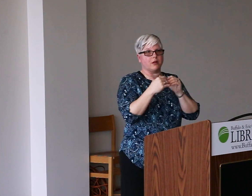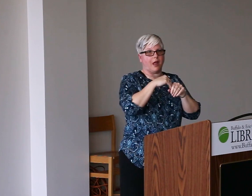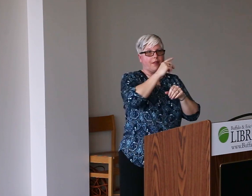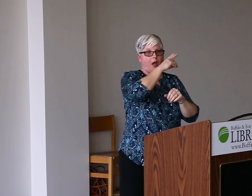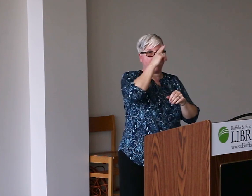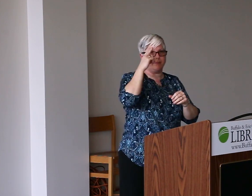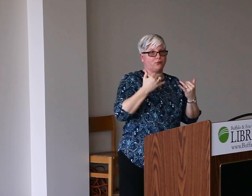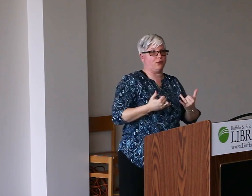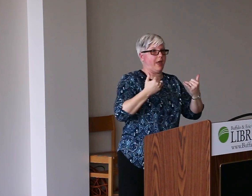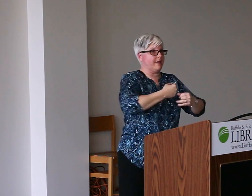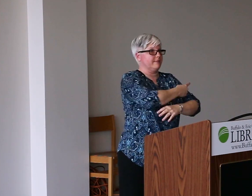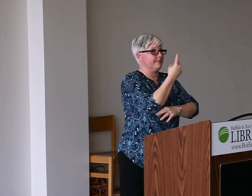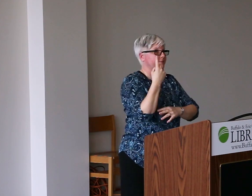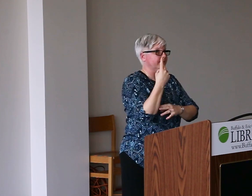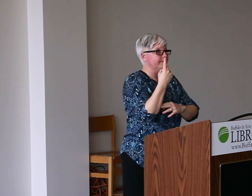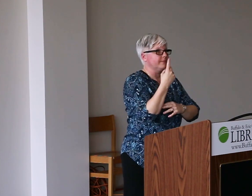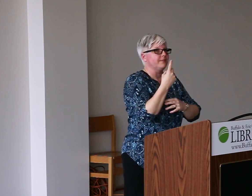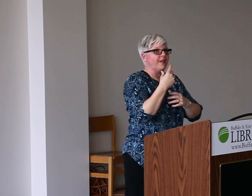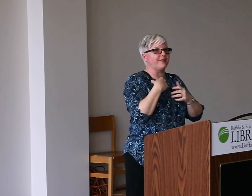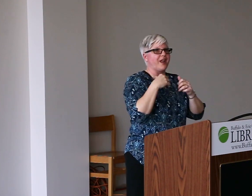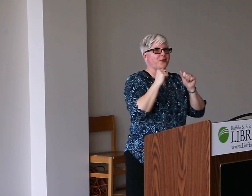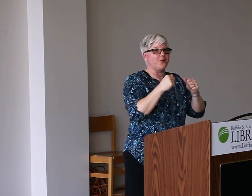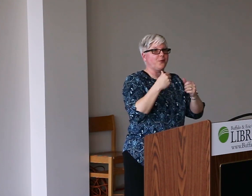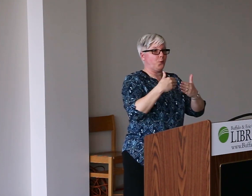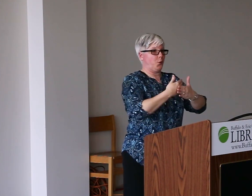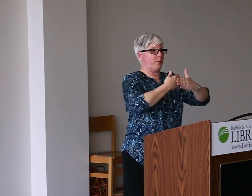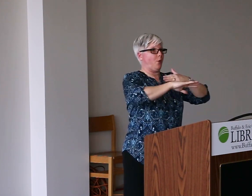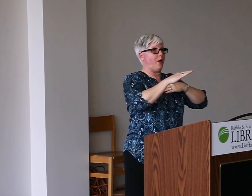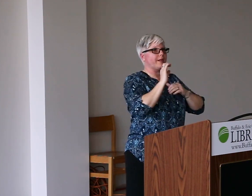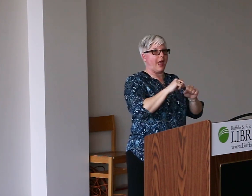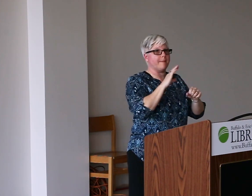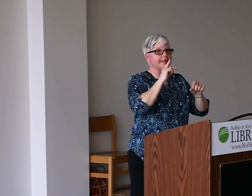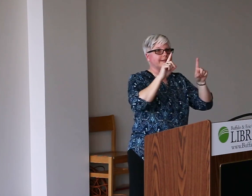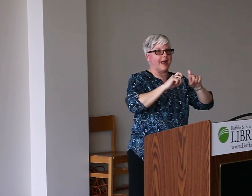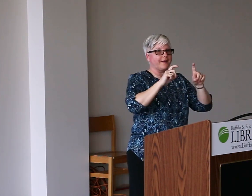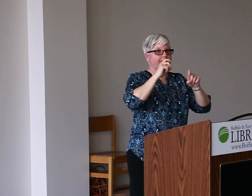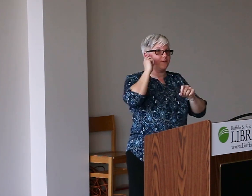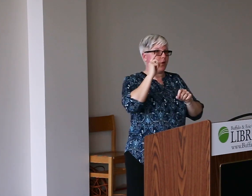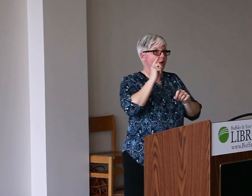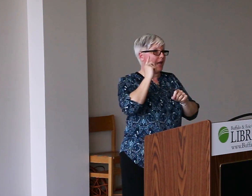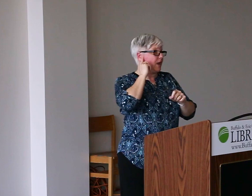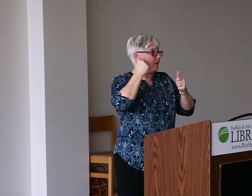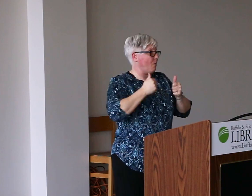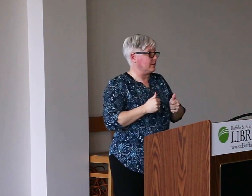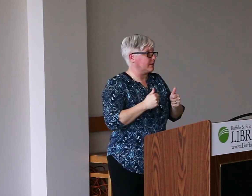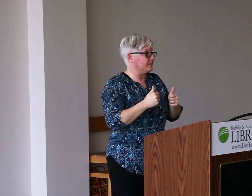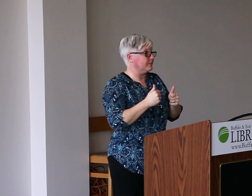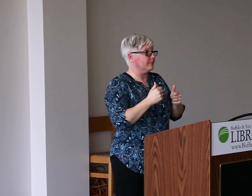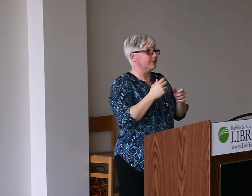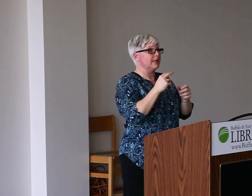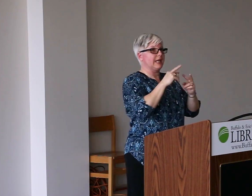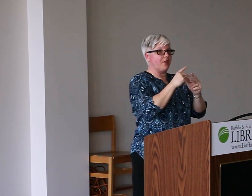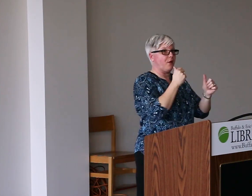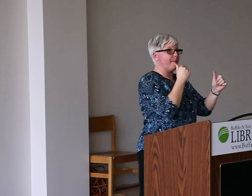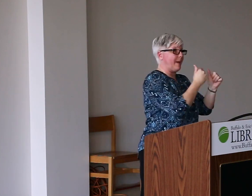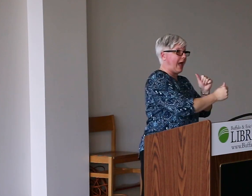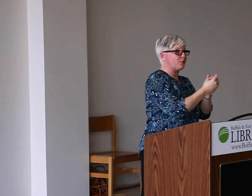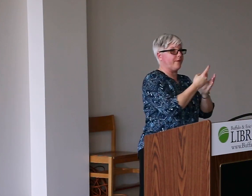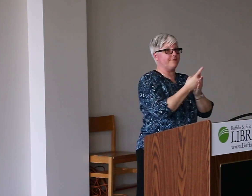Now we have the technology in hospitals today. When they have a newborn, they can be tested for hearing loss,